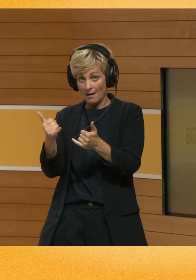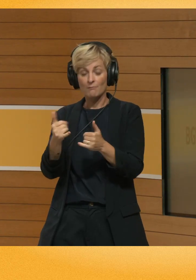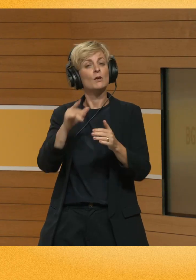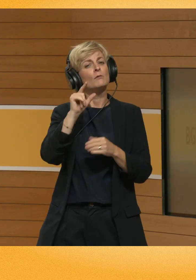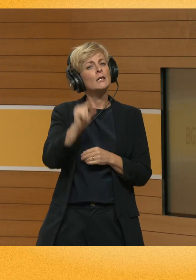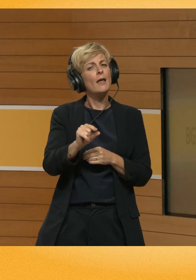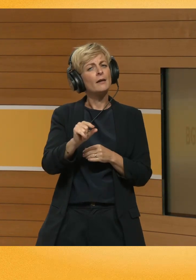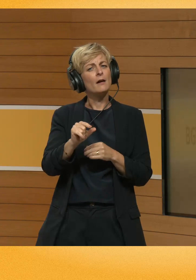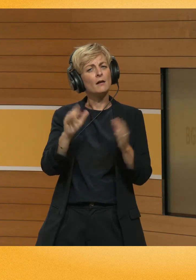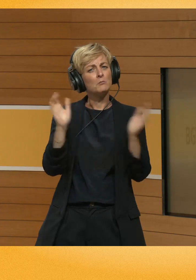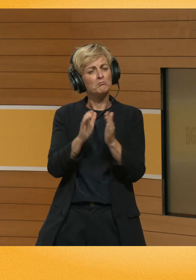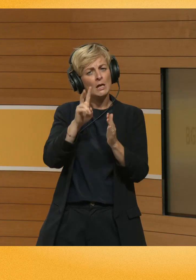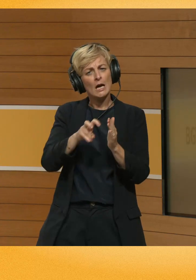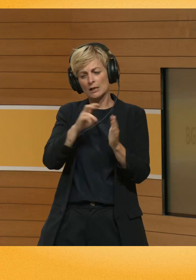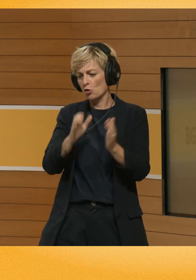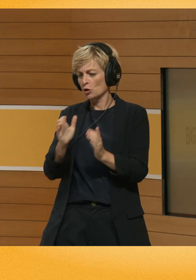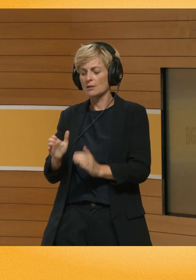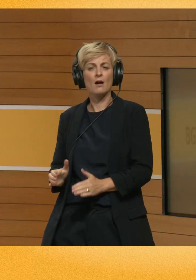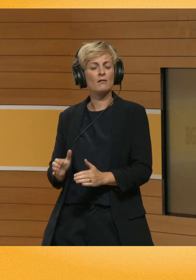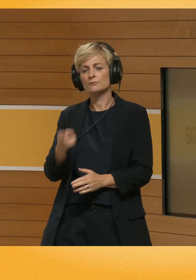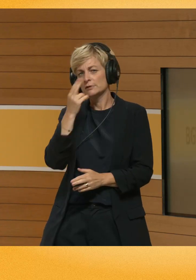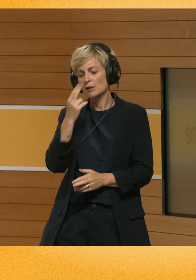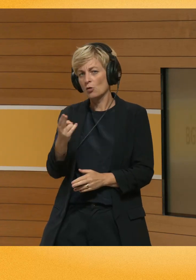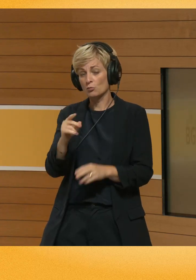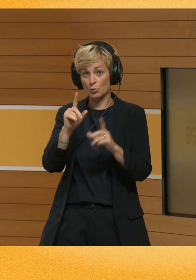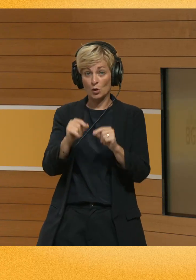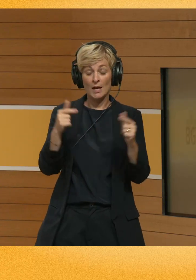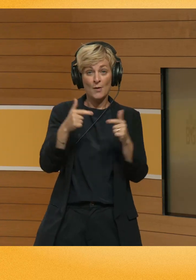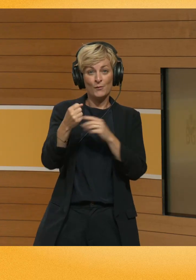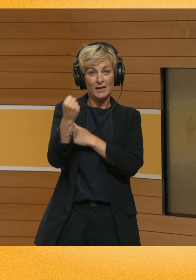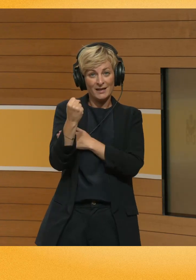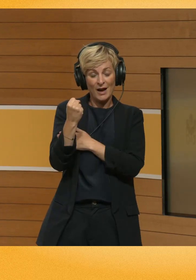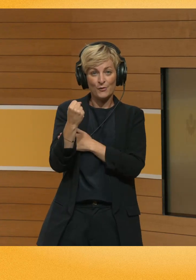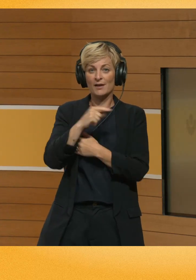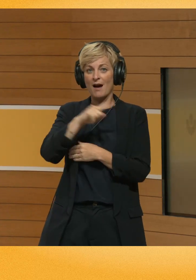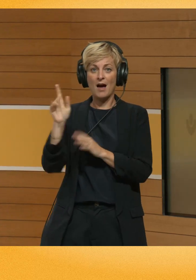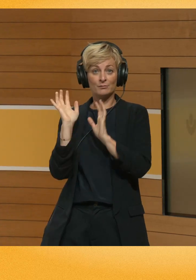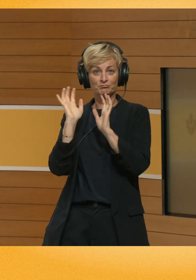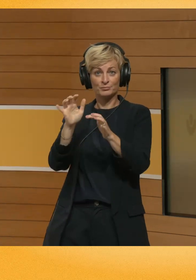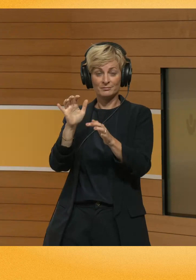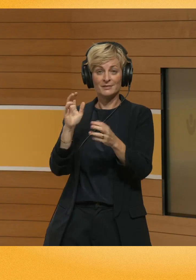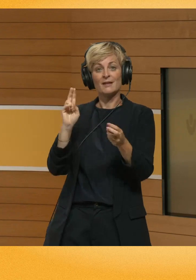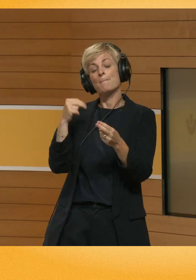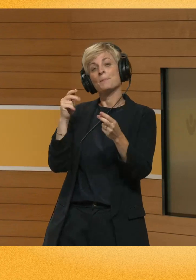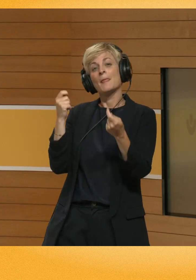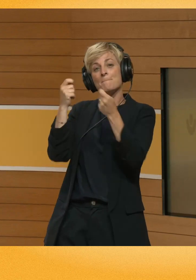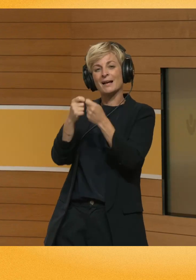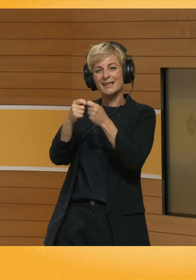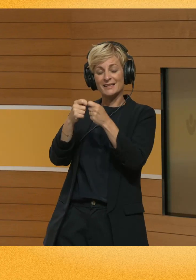the people, stick to the Magnet hospitals and the smaller ones lose even more nurses in the future? I hope not,